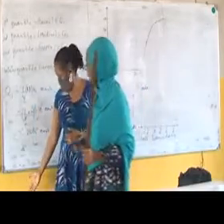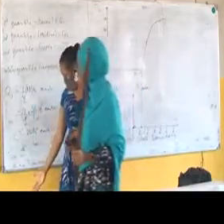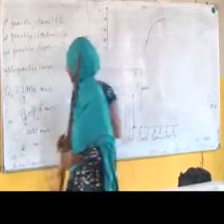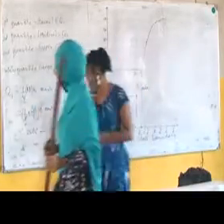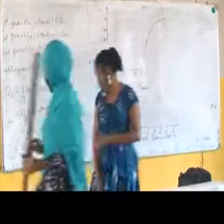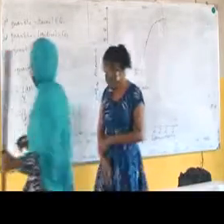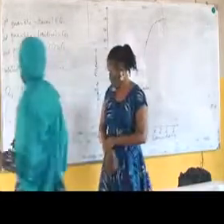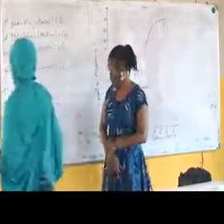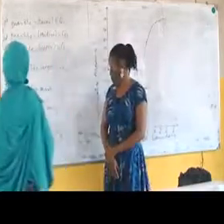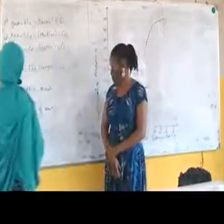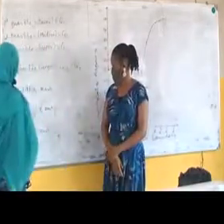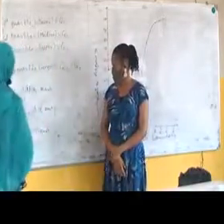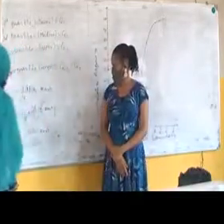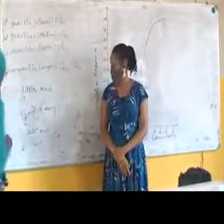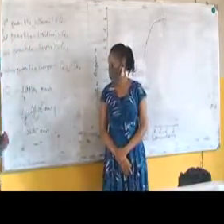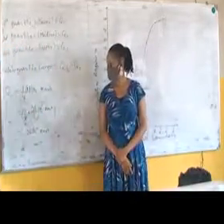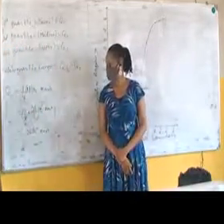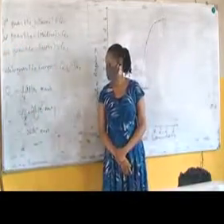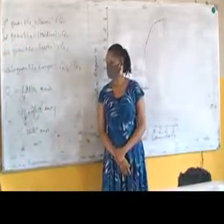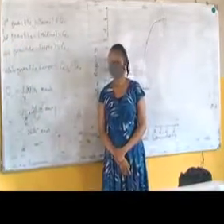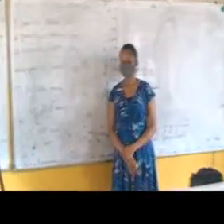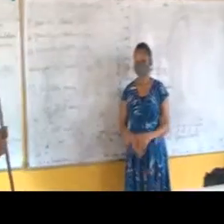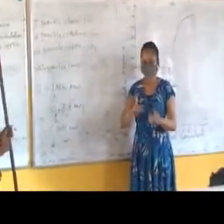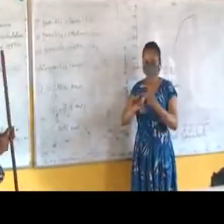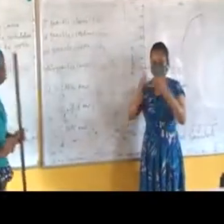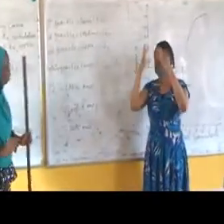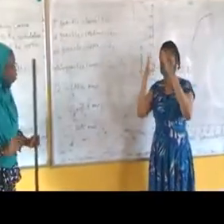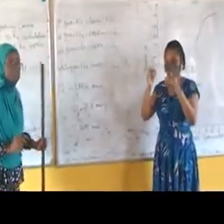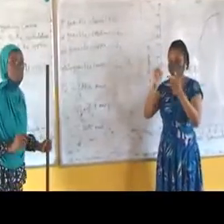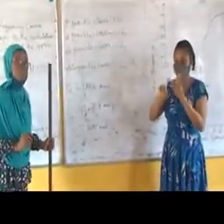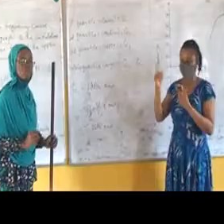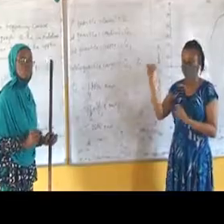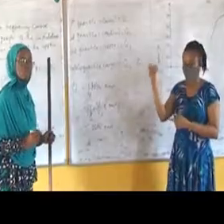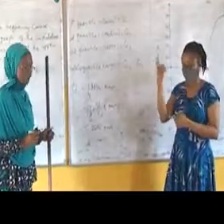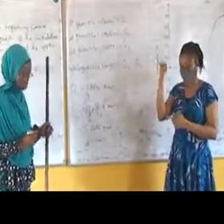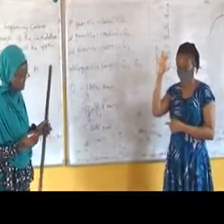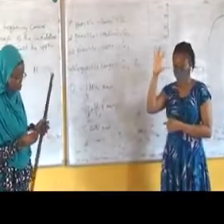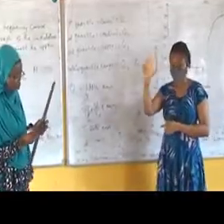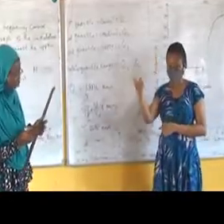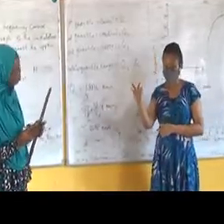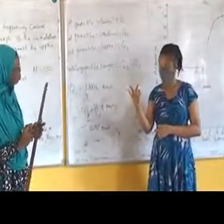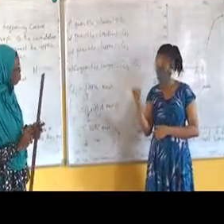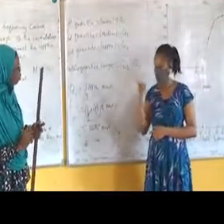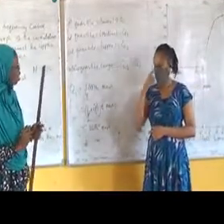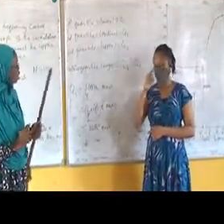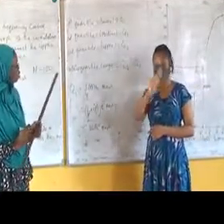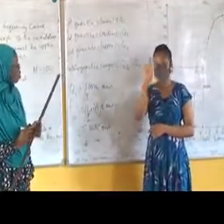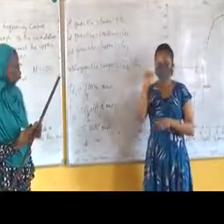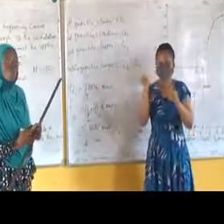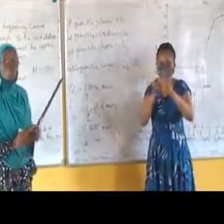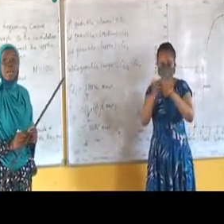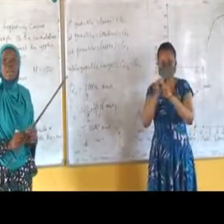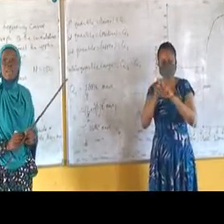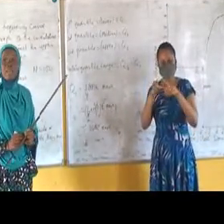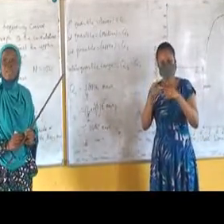To determine the third quarter, you still use the same method to find the position where the